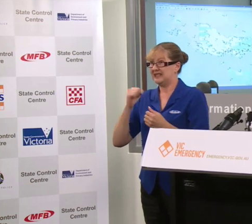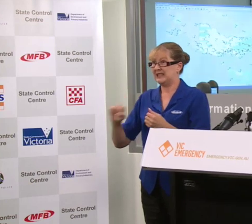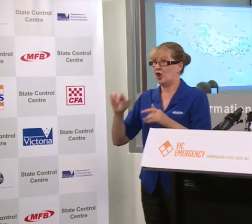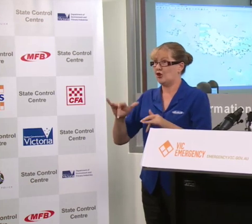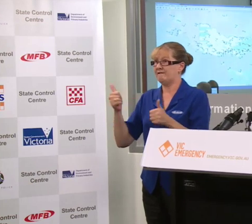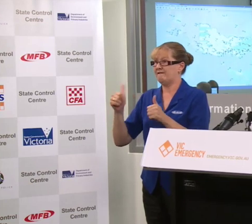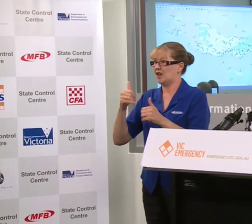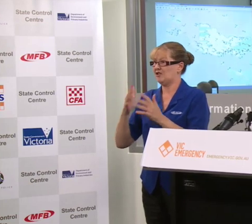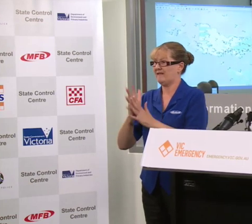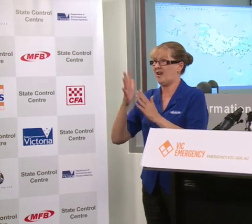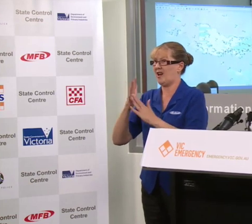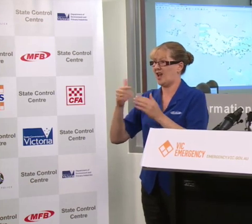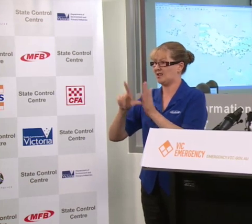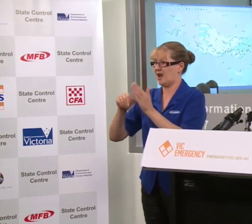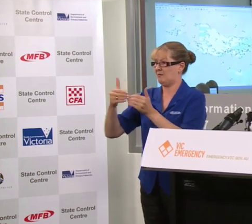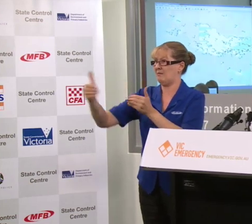us. How does that